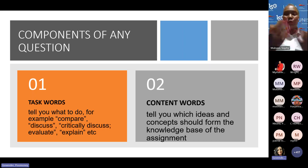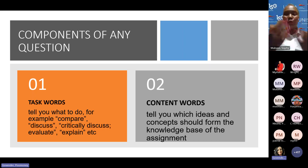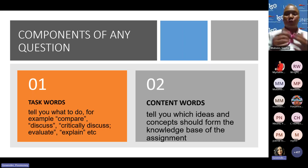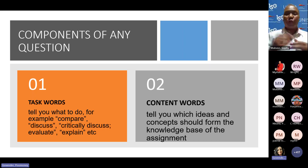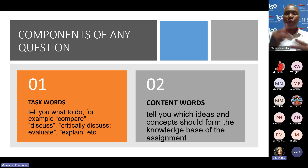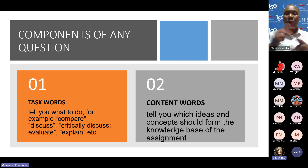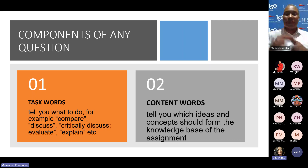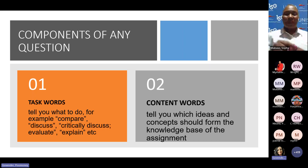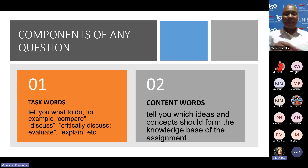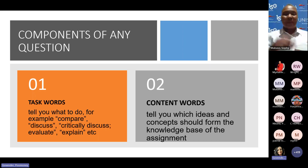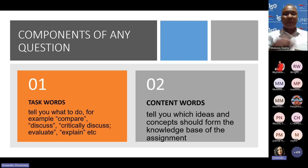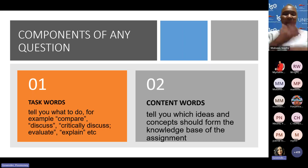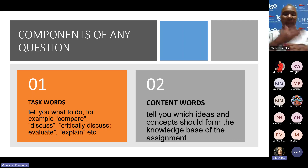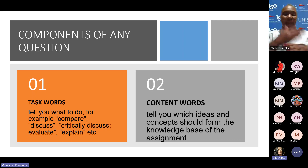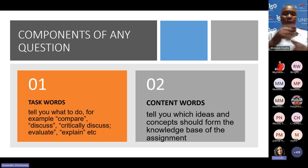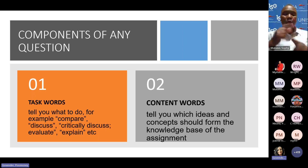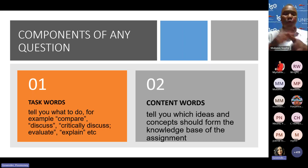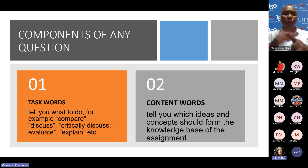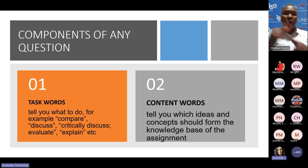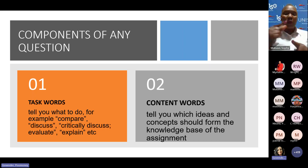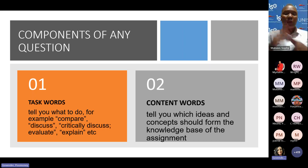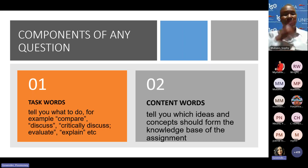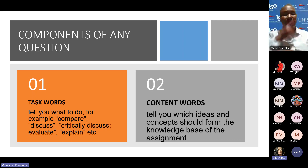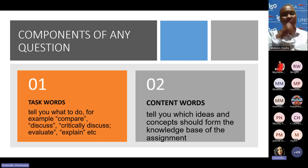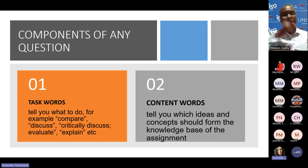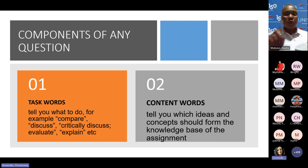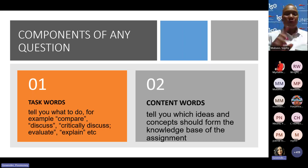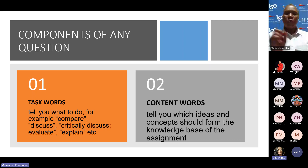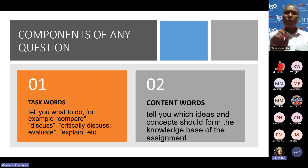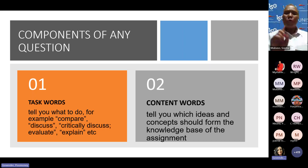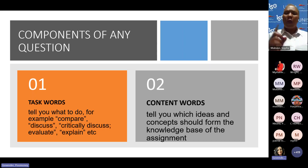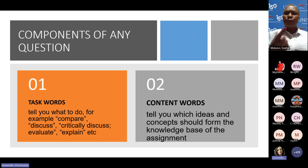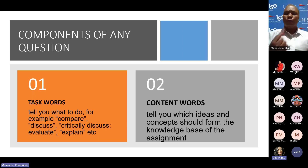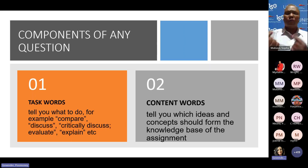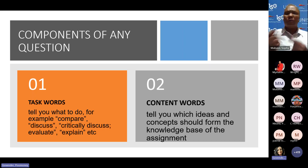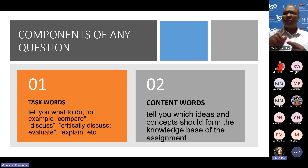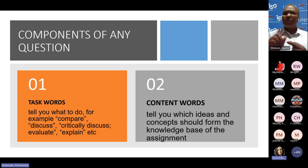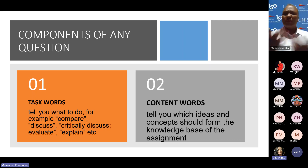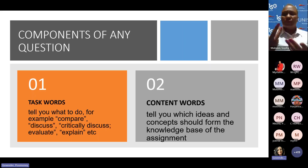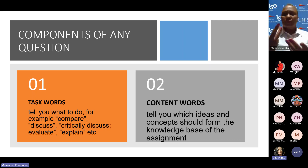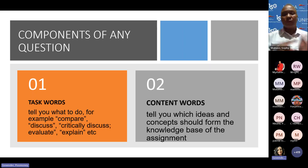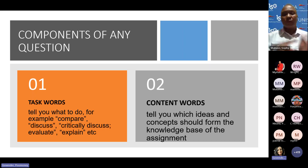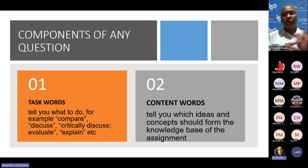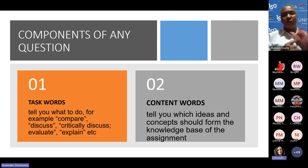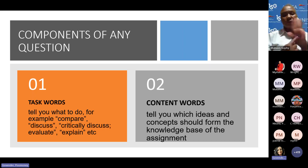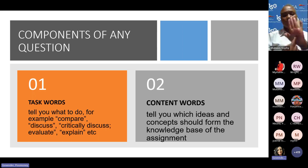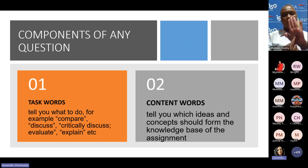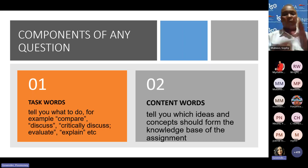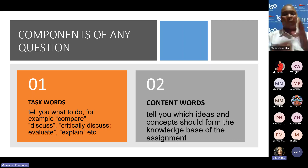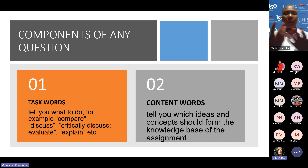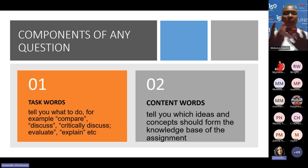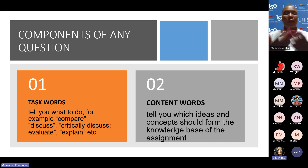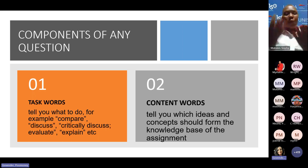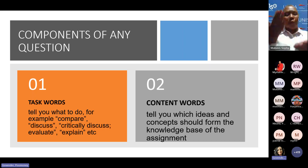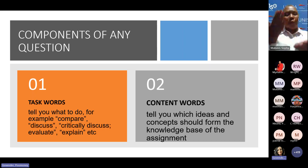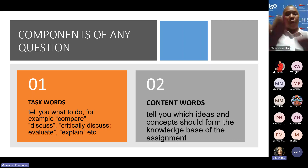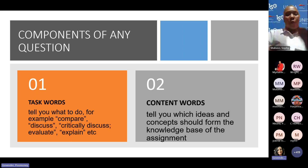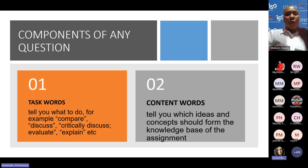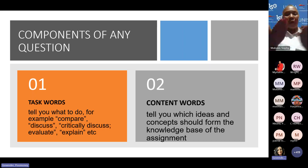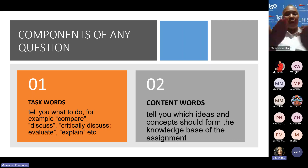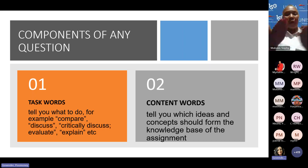words will tell you what to do. For example, whether you are asked to